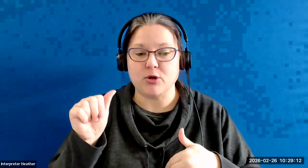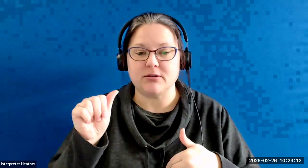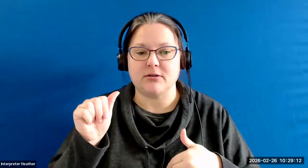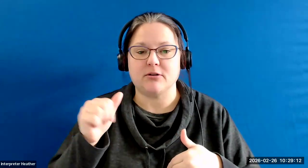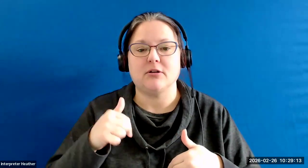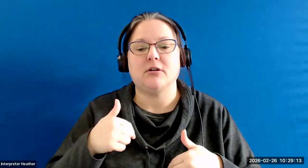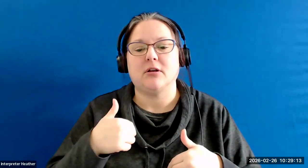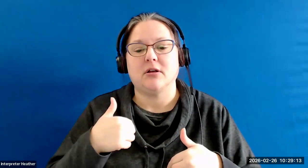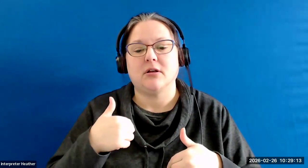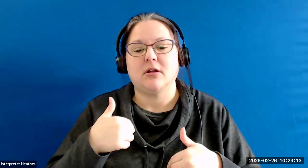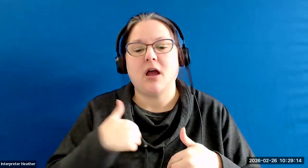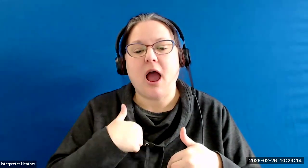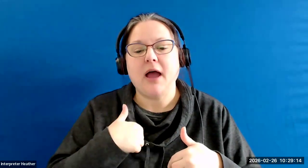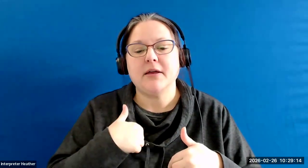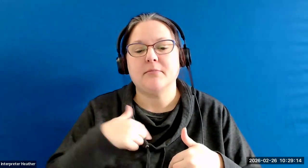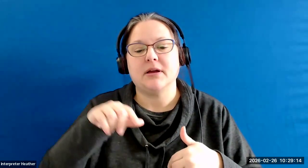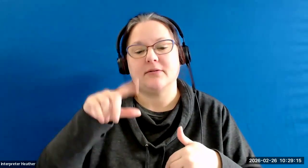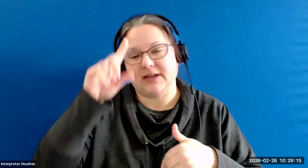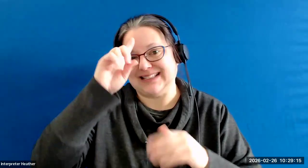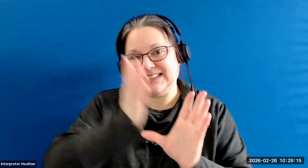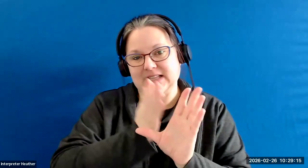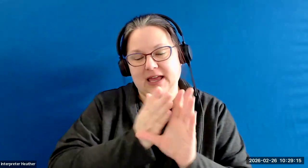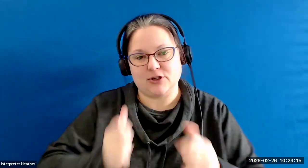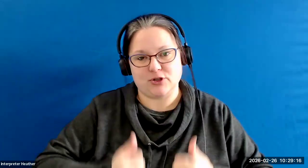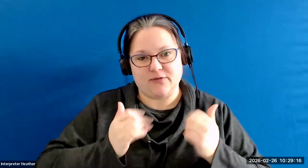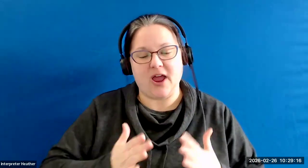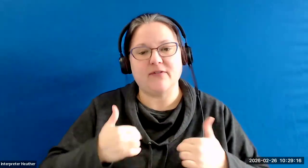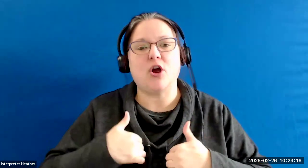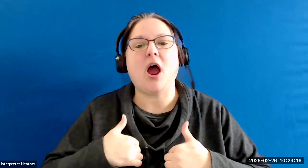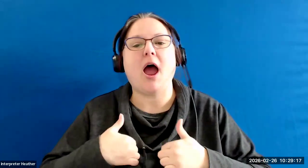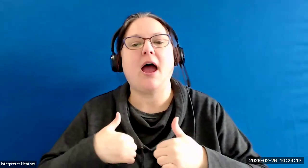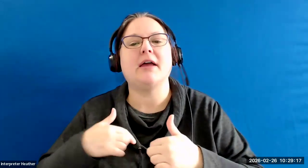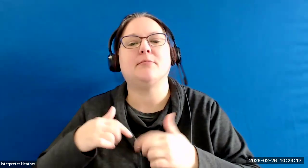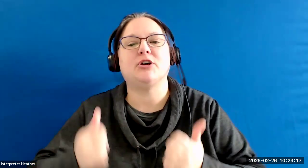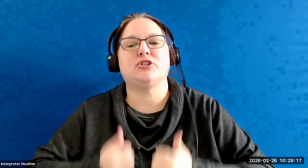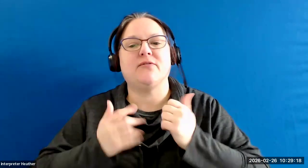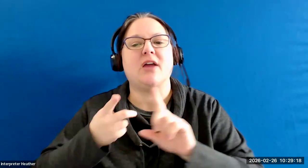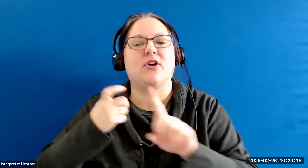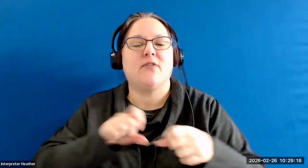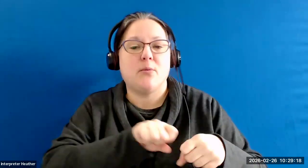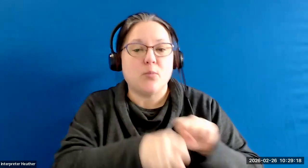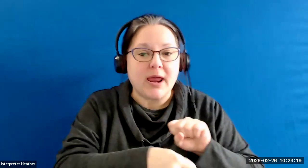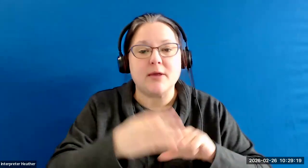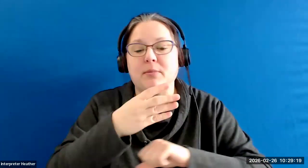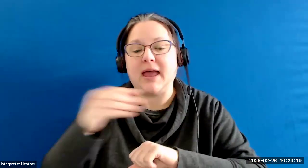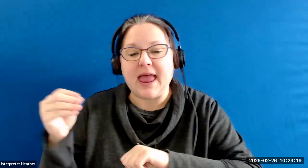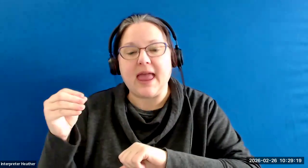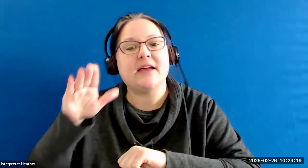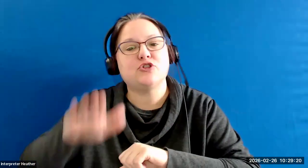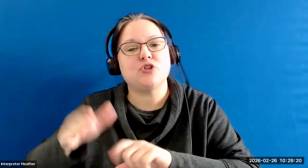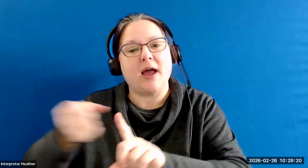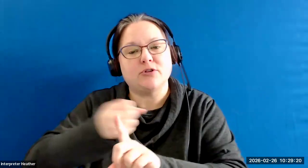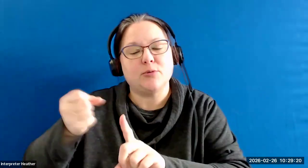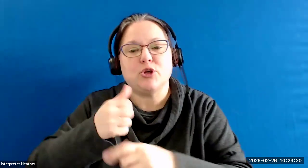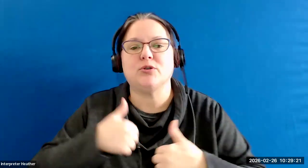psych survivor, and I am a survivor of child abuse and sexual assault. And I understand myself as a